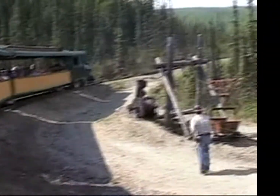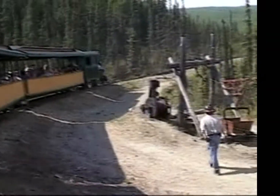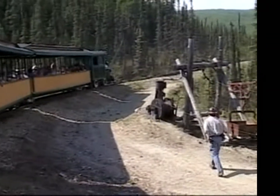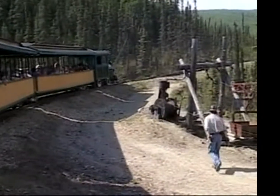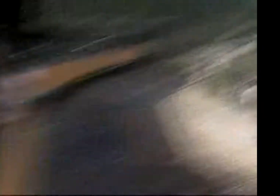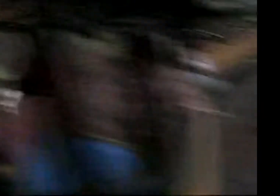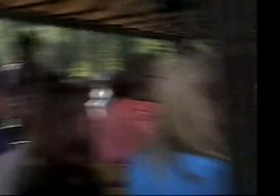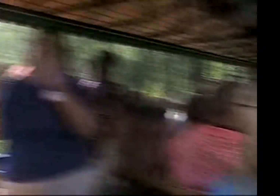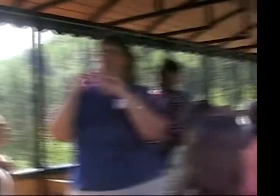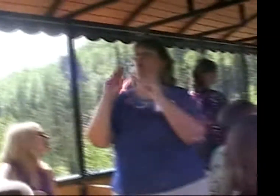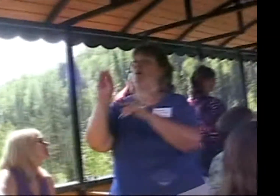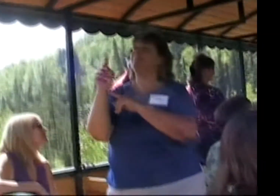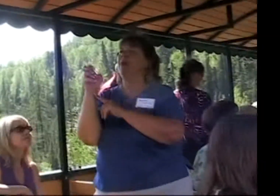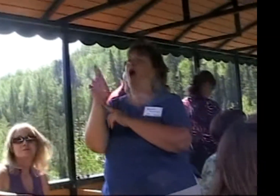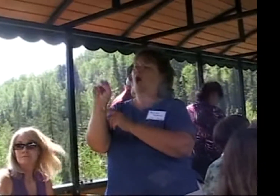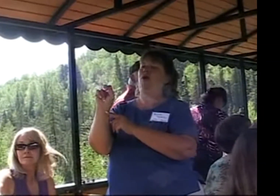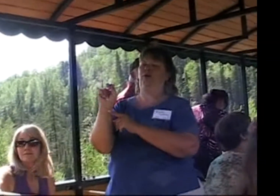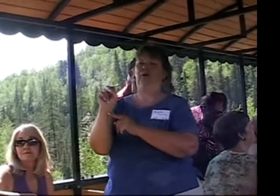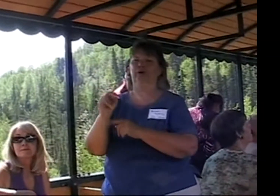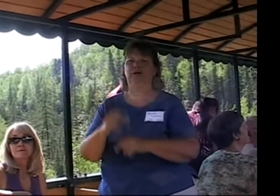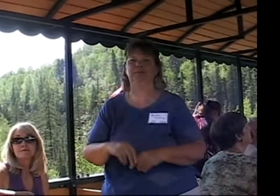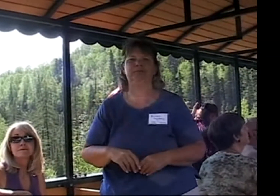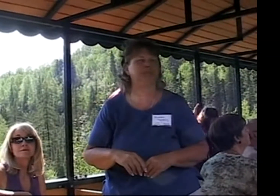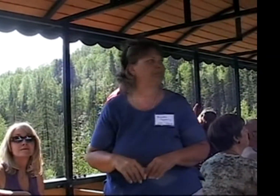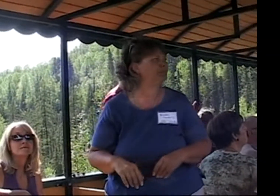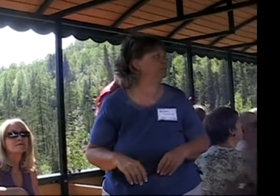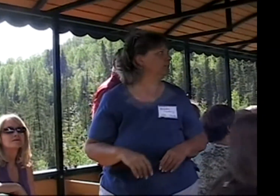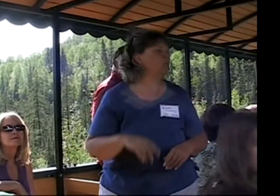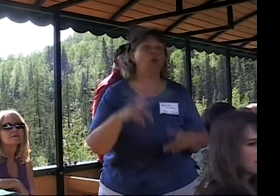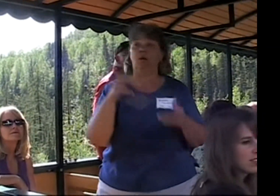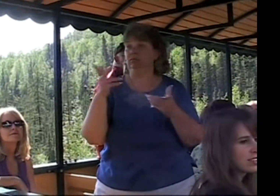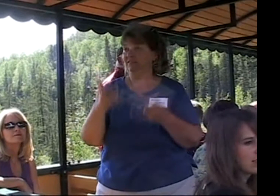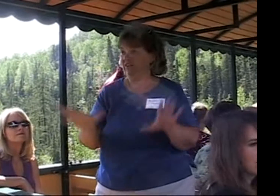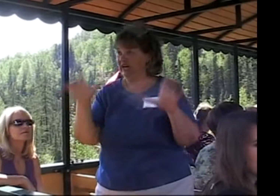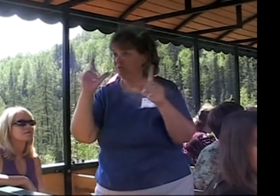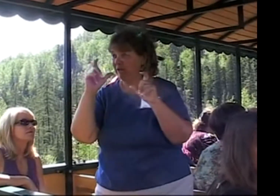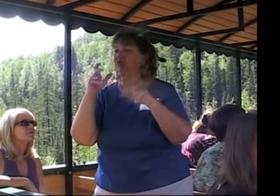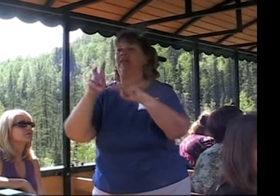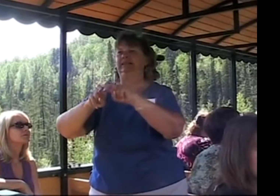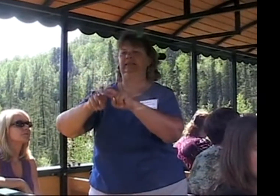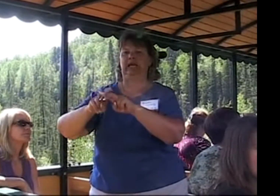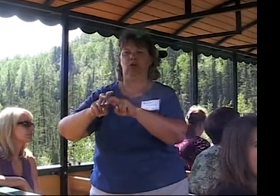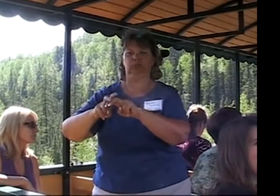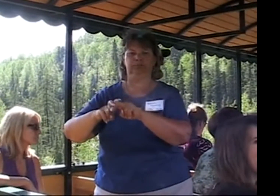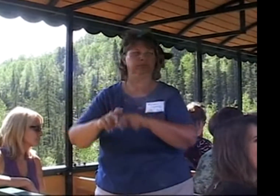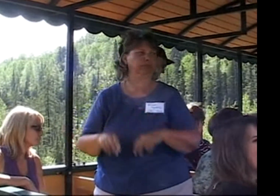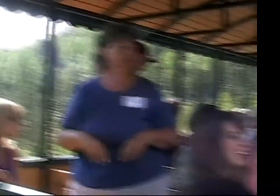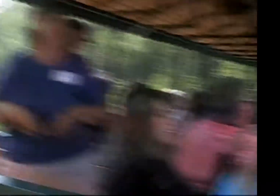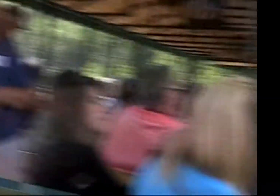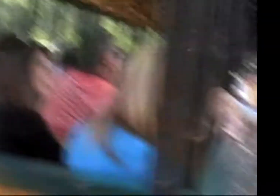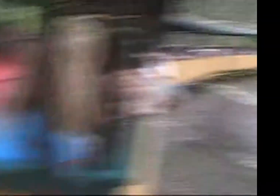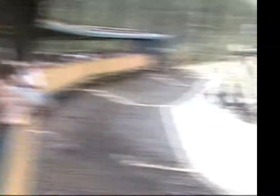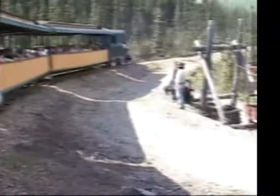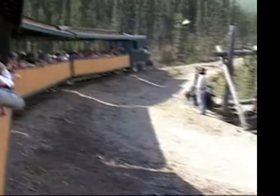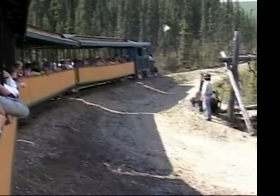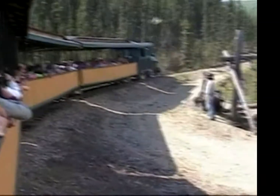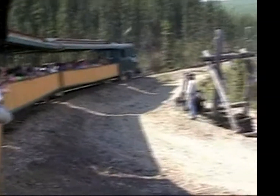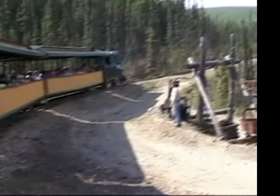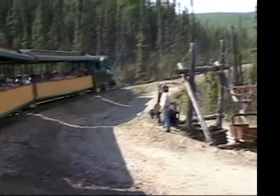very, very much, Scott. Folks, finish up your picture, please. Have a seat. This is our last stop of our history part.